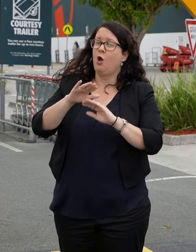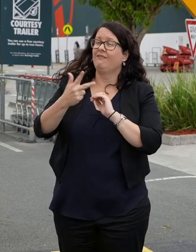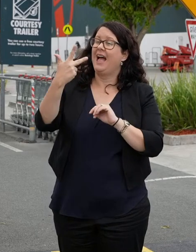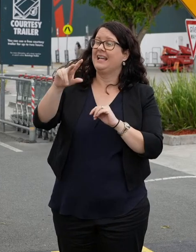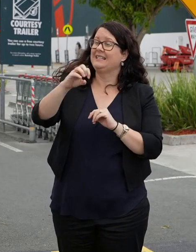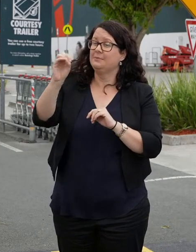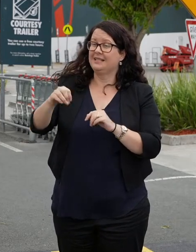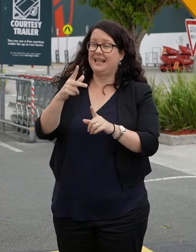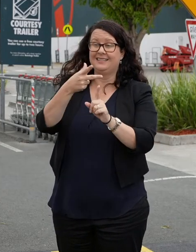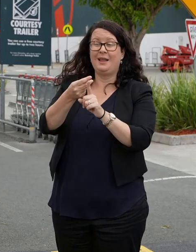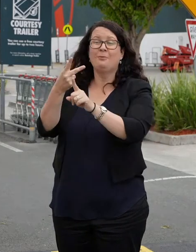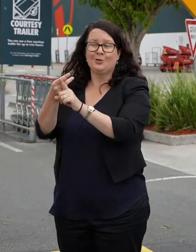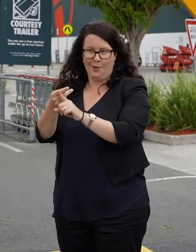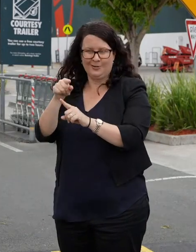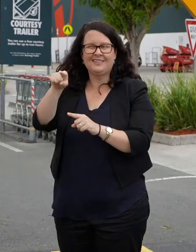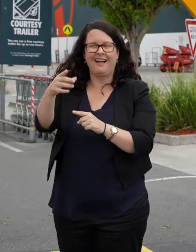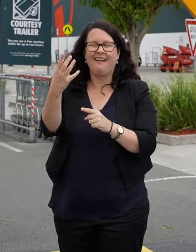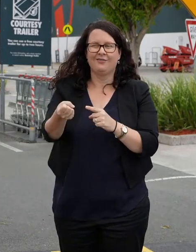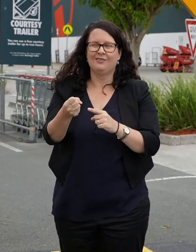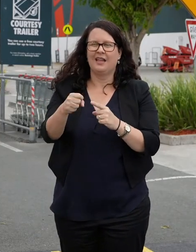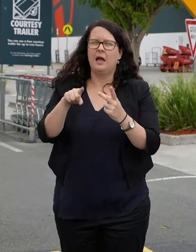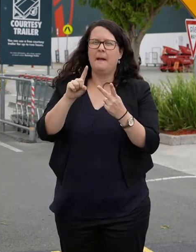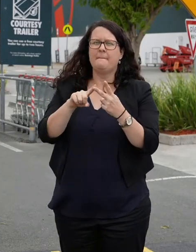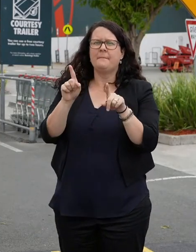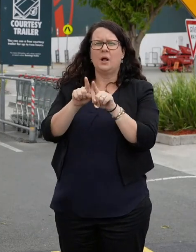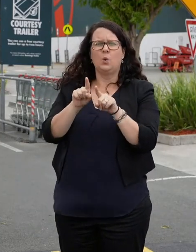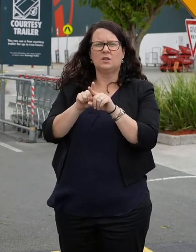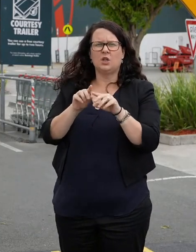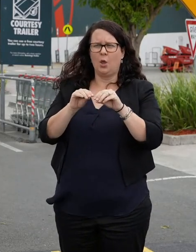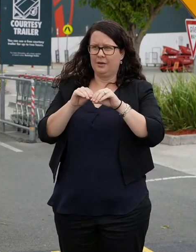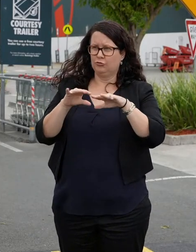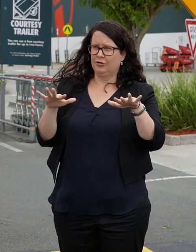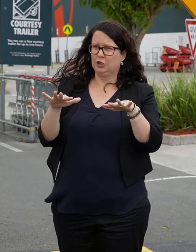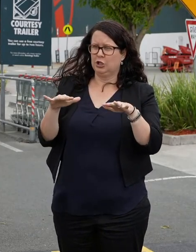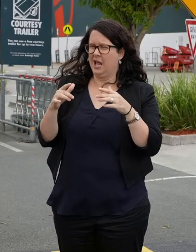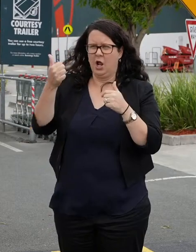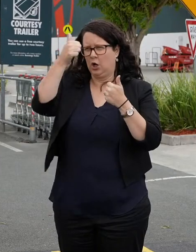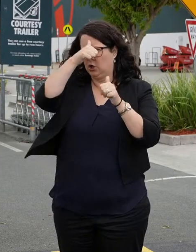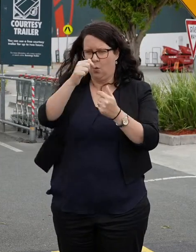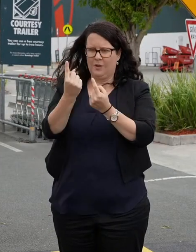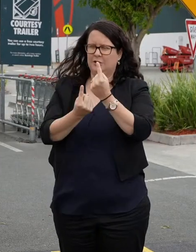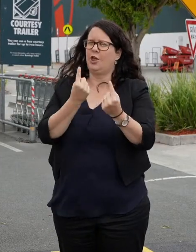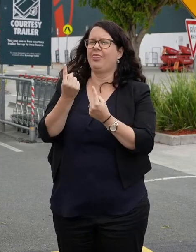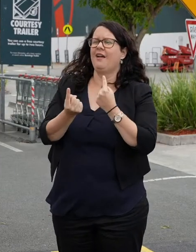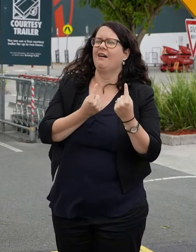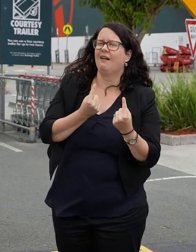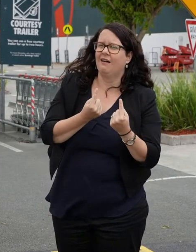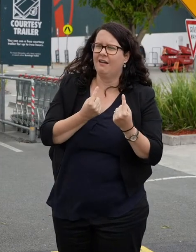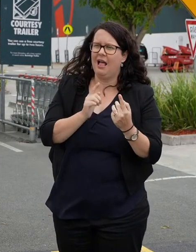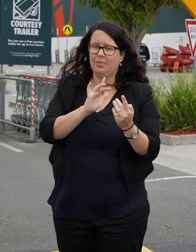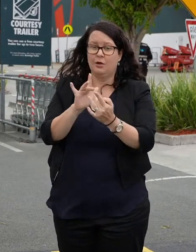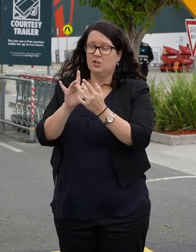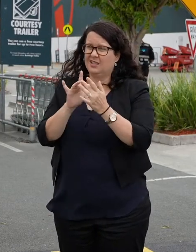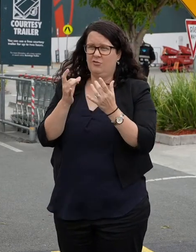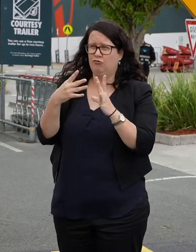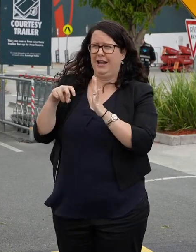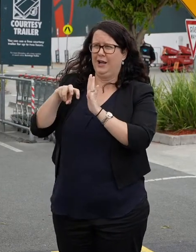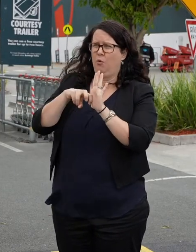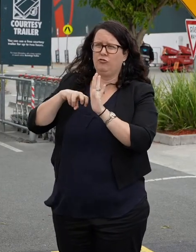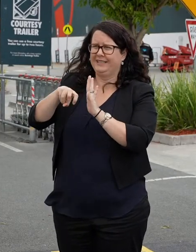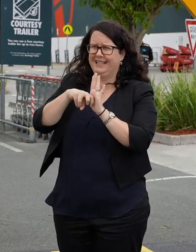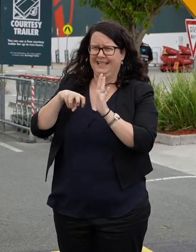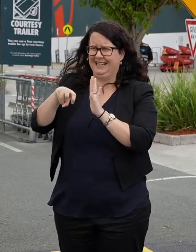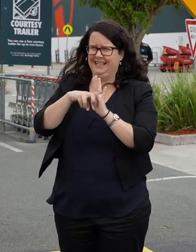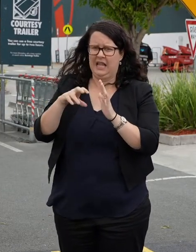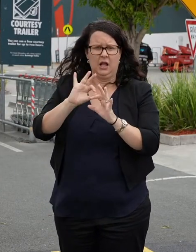dose. But there's also the transmission in the community is all closely linked, and the close contacts are all in home quarantine, and we